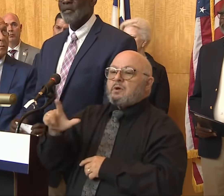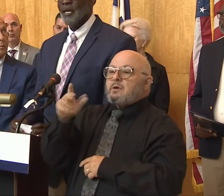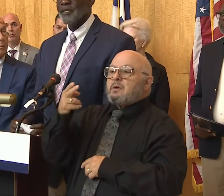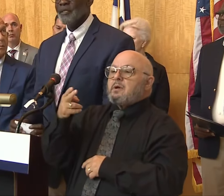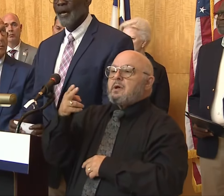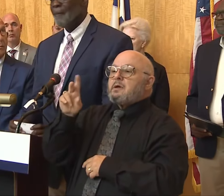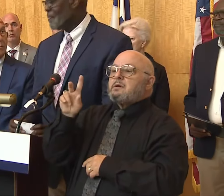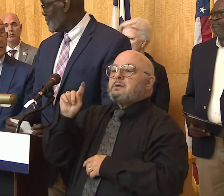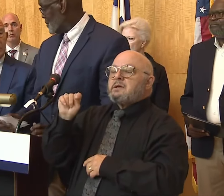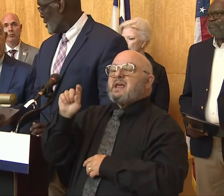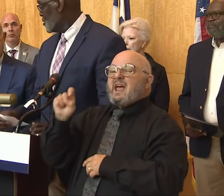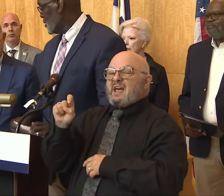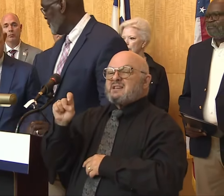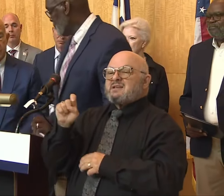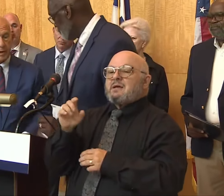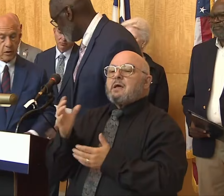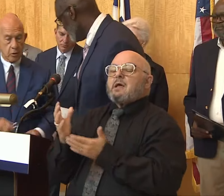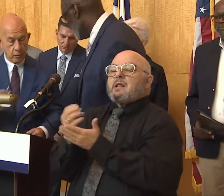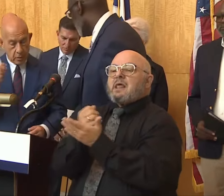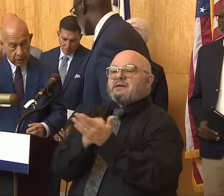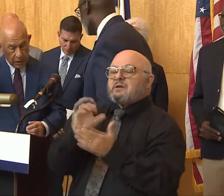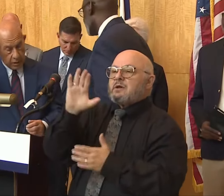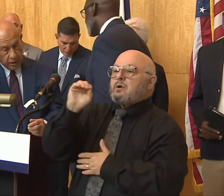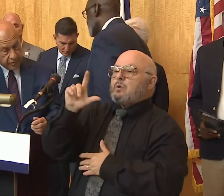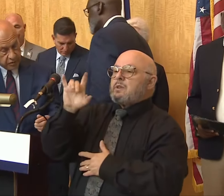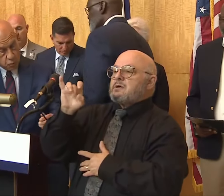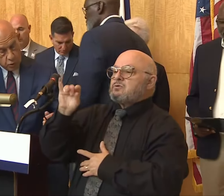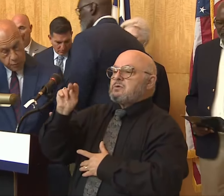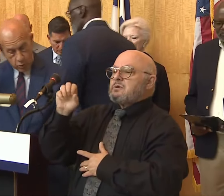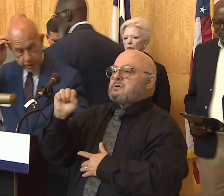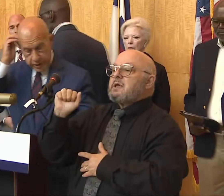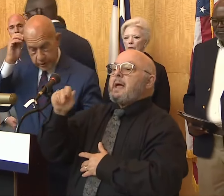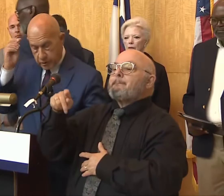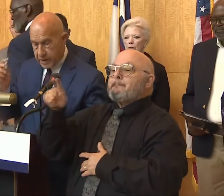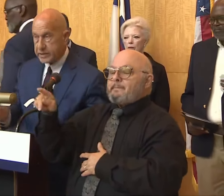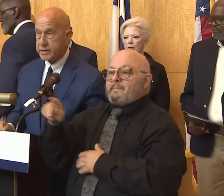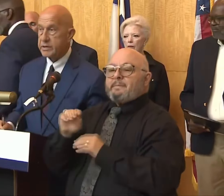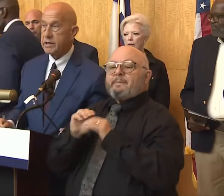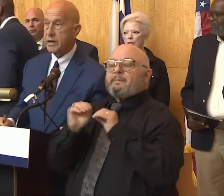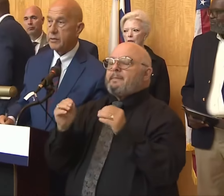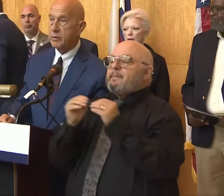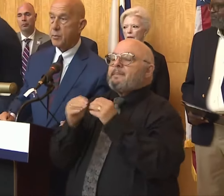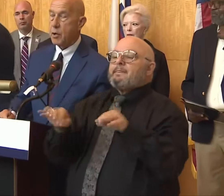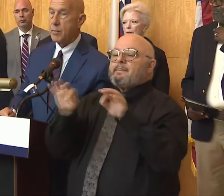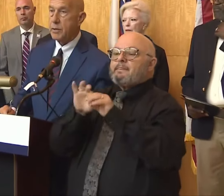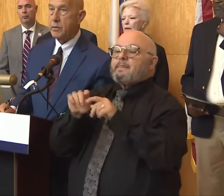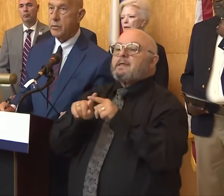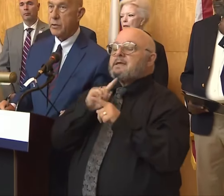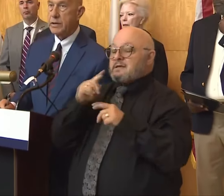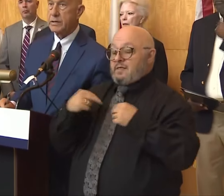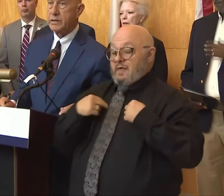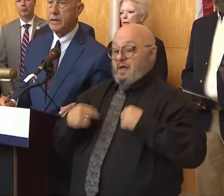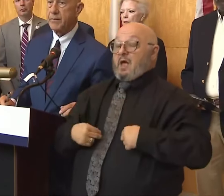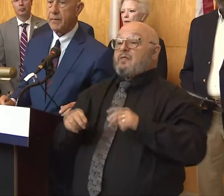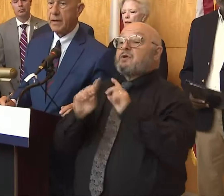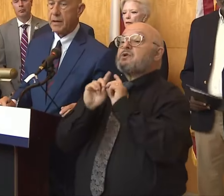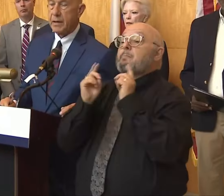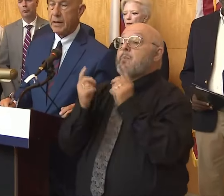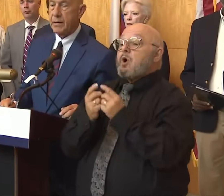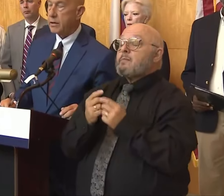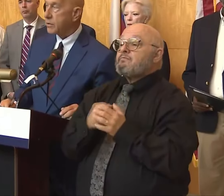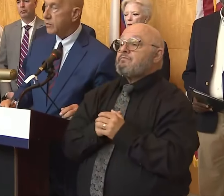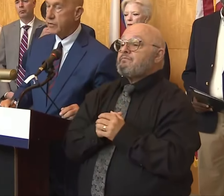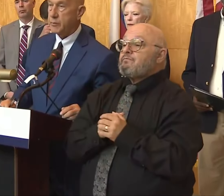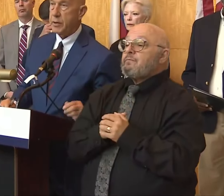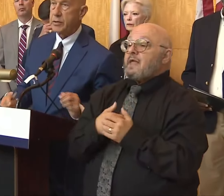HTX Collections app. Thank you, Mayor. Thank you. Nothing's more important in the press than just the health department, who has